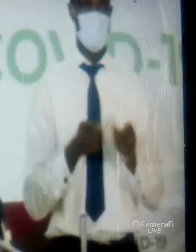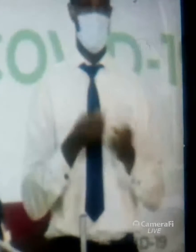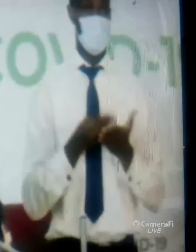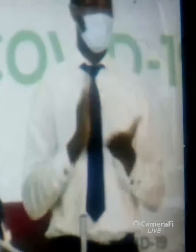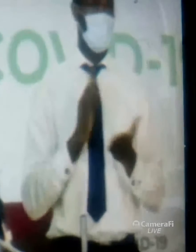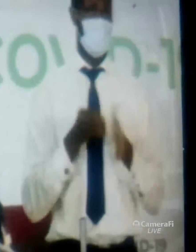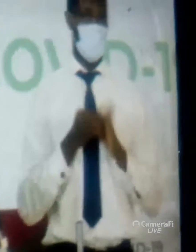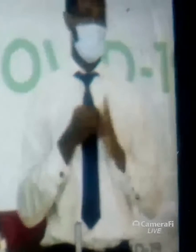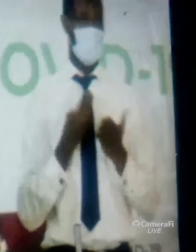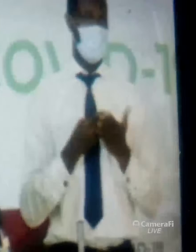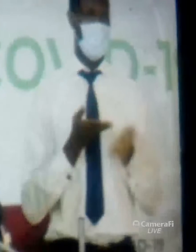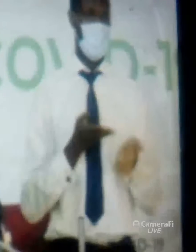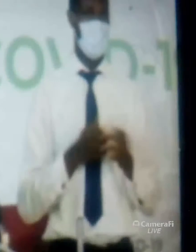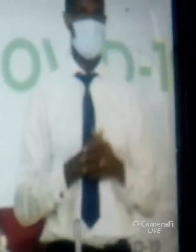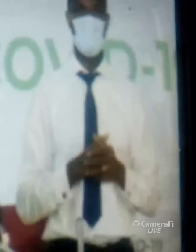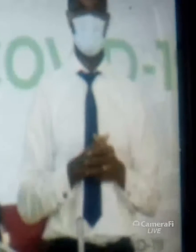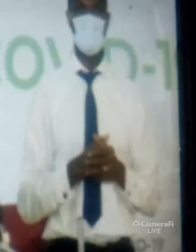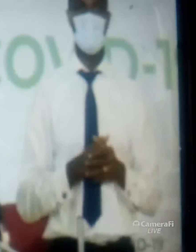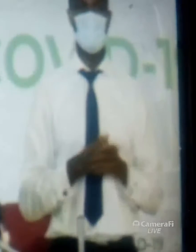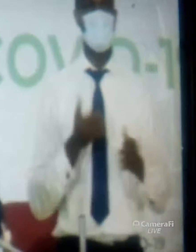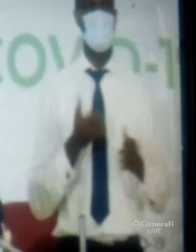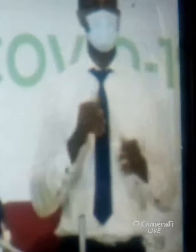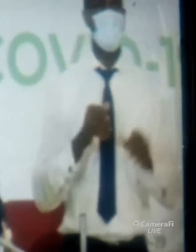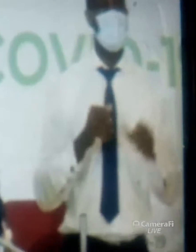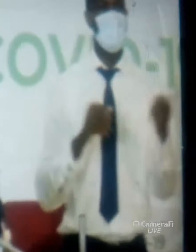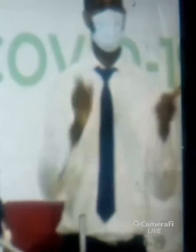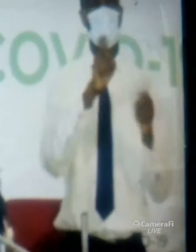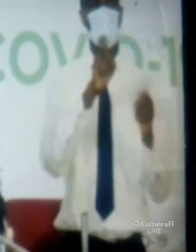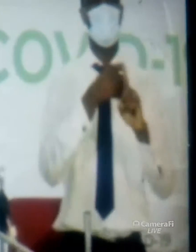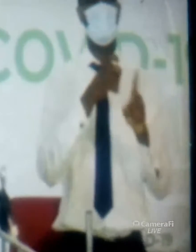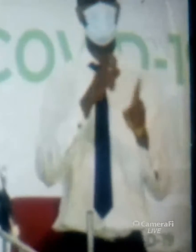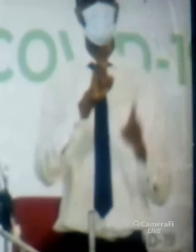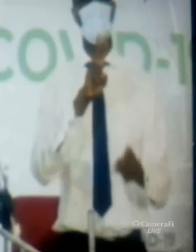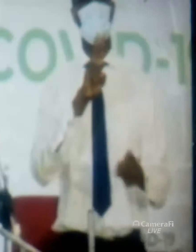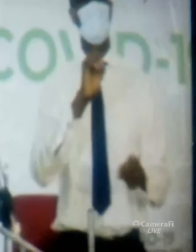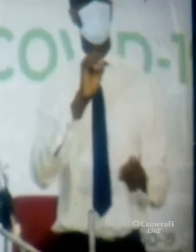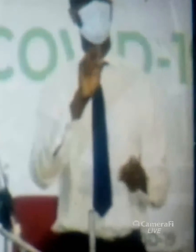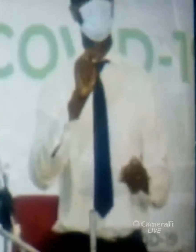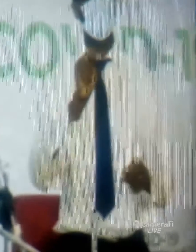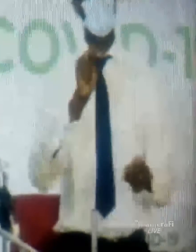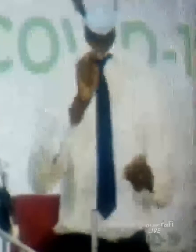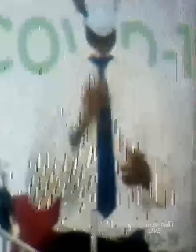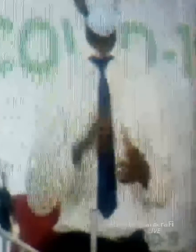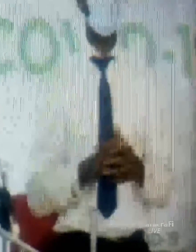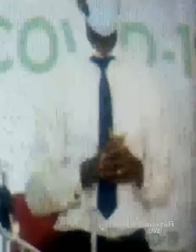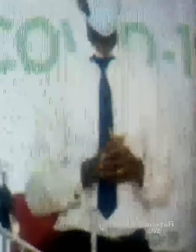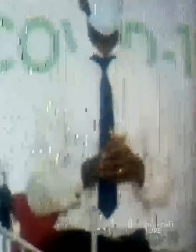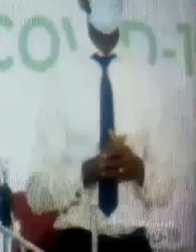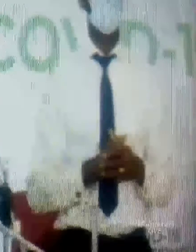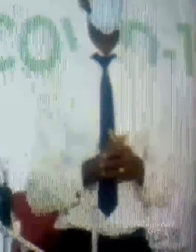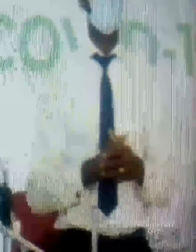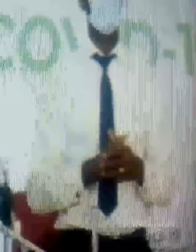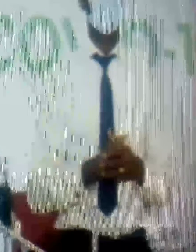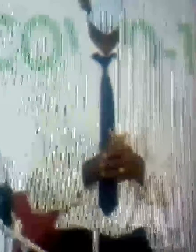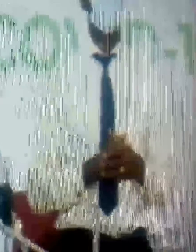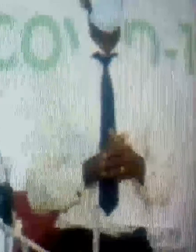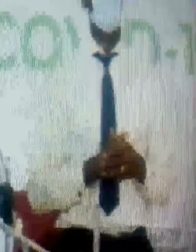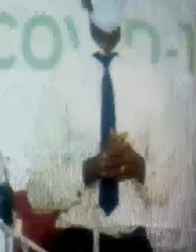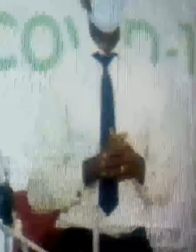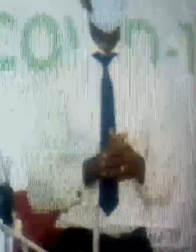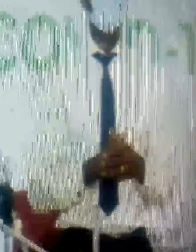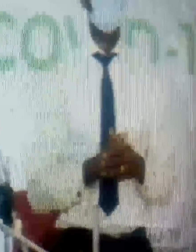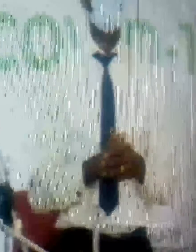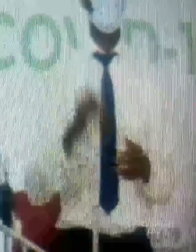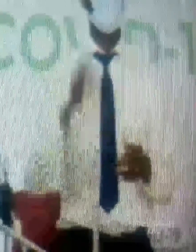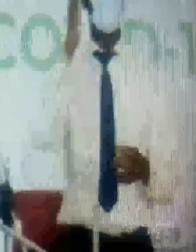There was a question from the Voice of Nigeria. If there's going to be any strategy to impose vaccination on